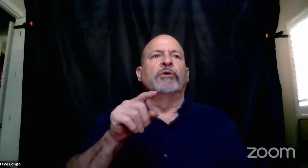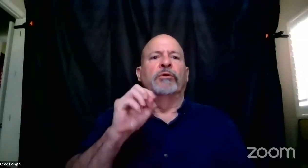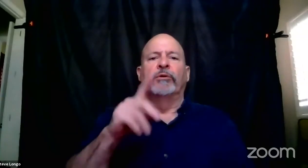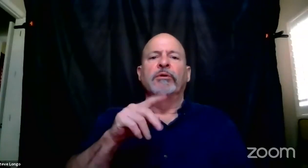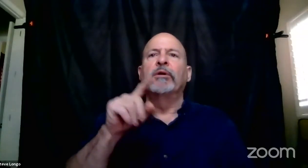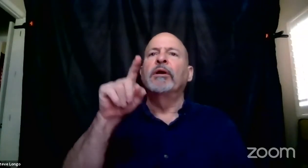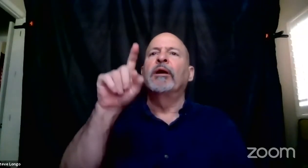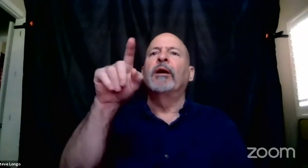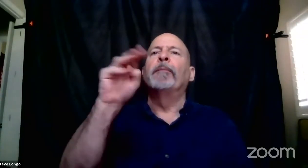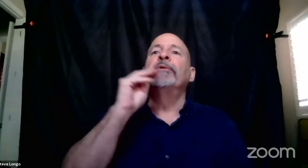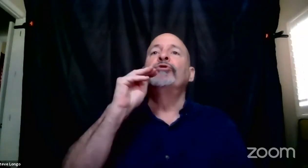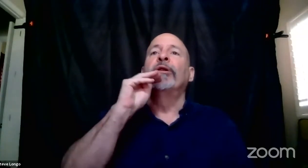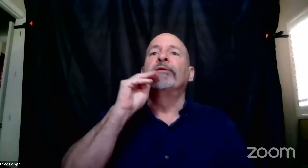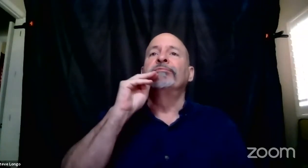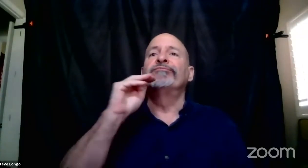This is Steve Longo. I have a question for you, Michelle.